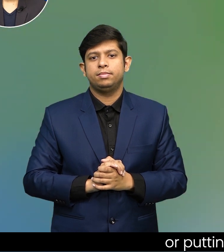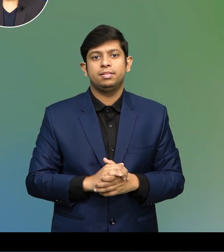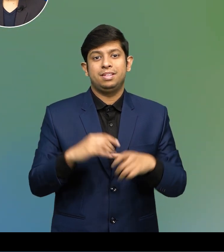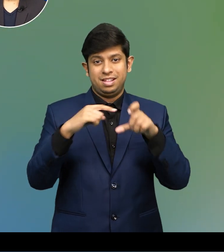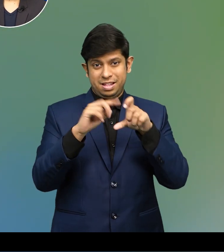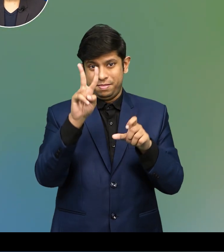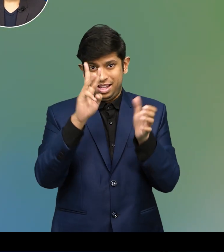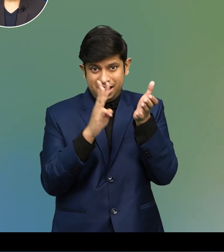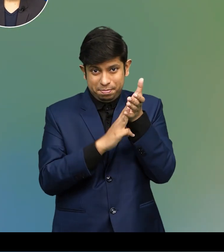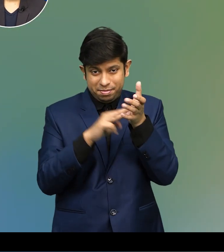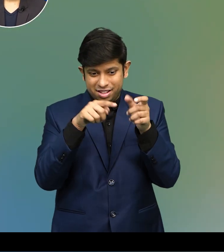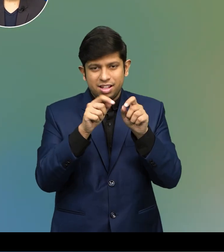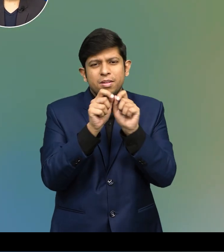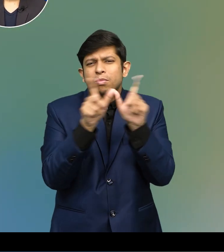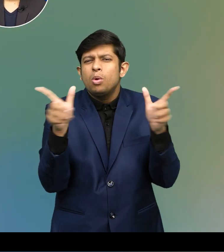up. EVM.